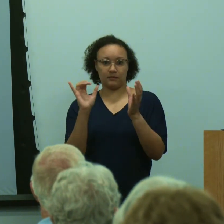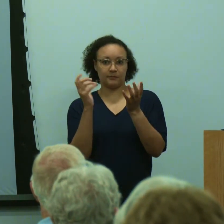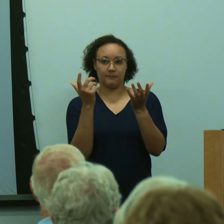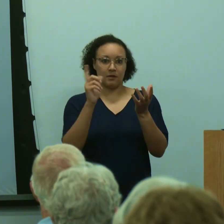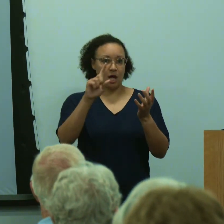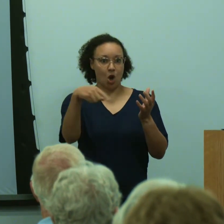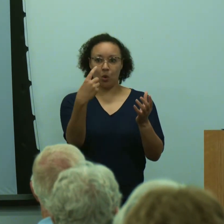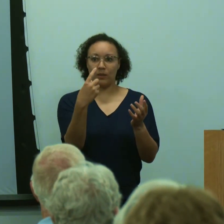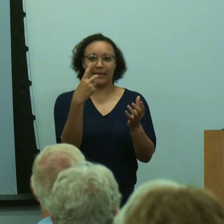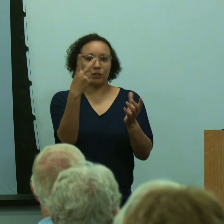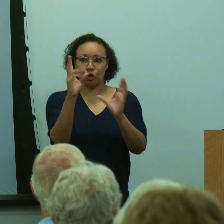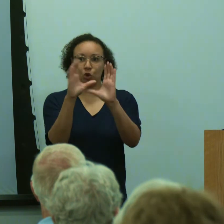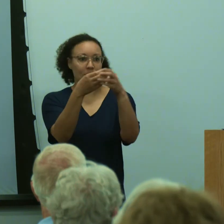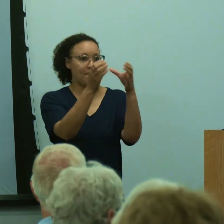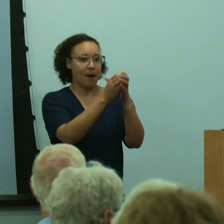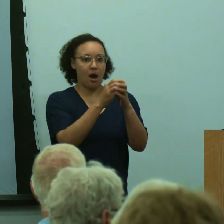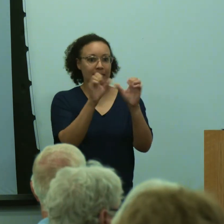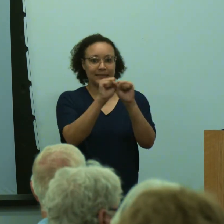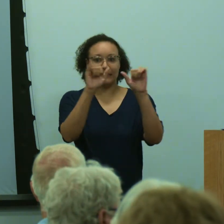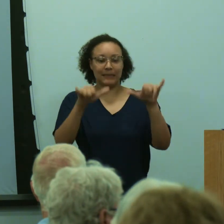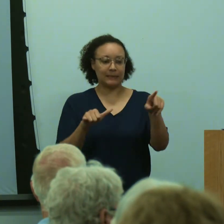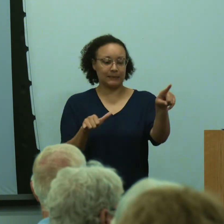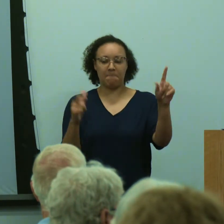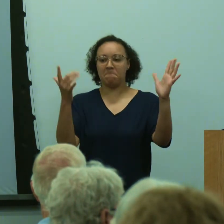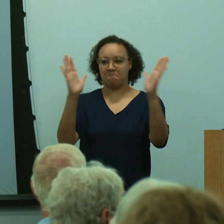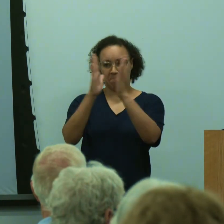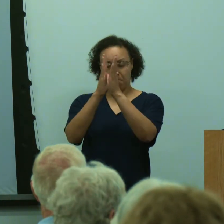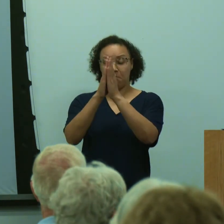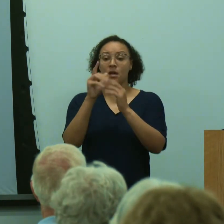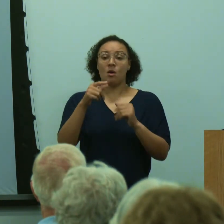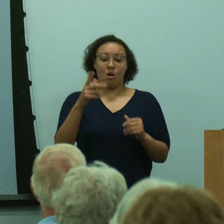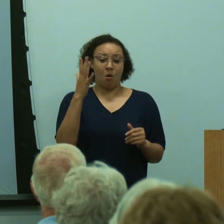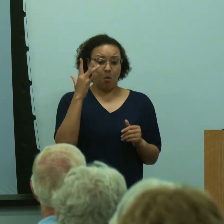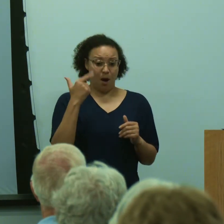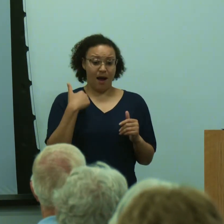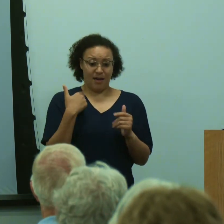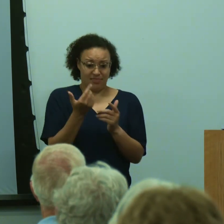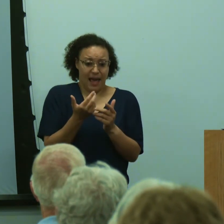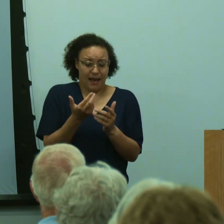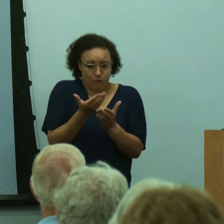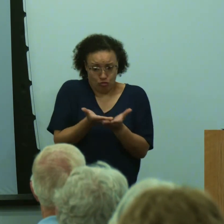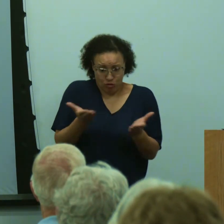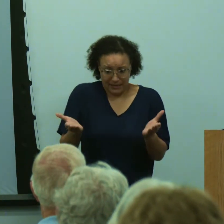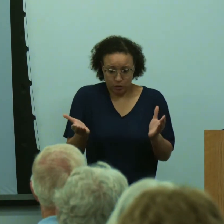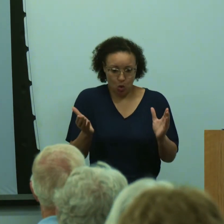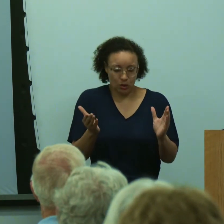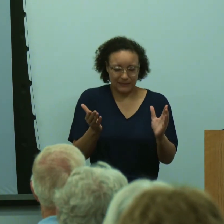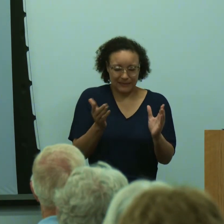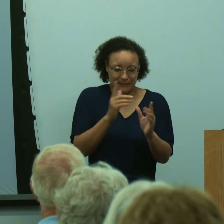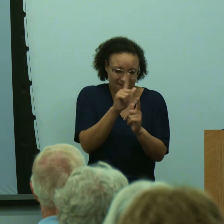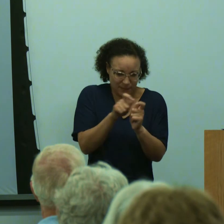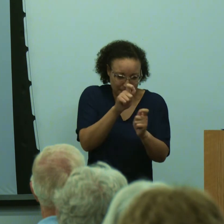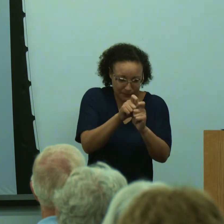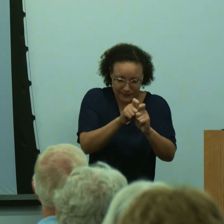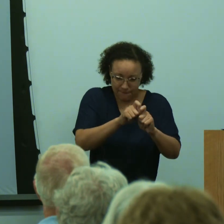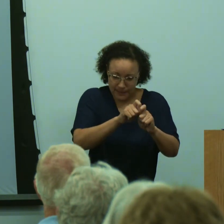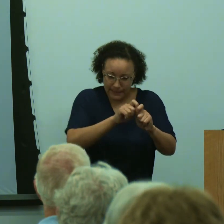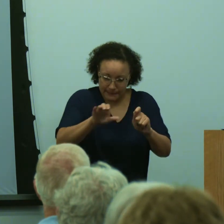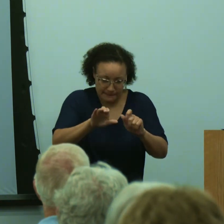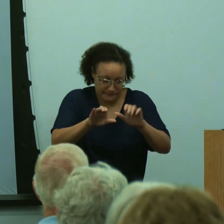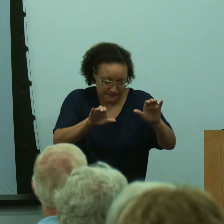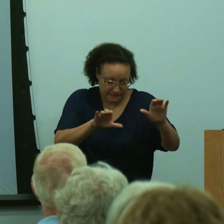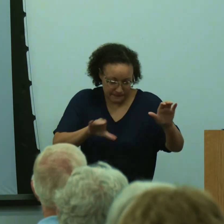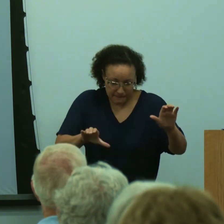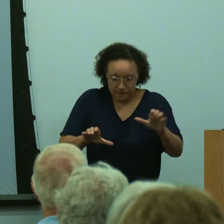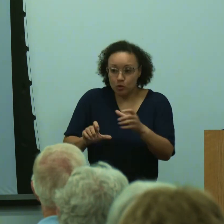system because of the way in which resources are being positioned and shifted in a number of ways. And that